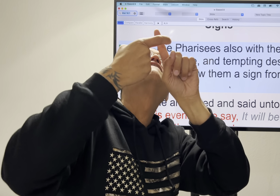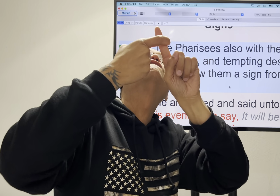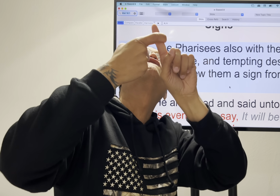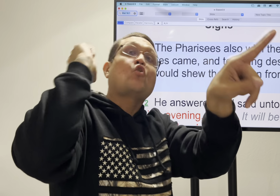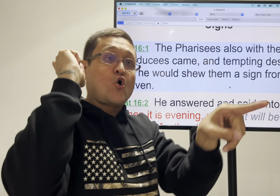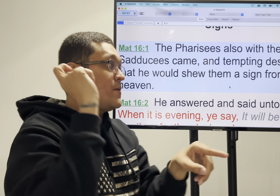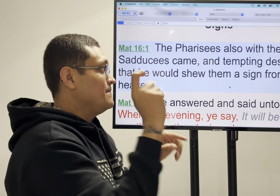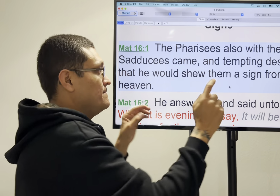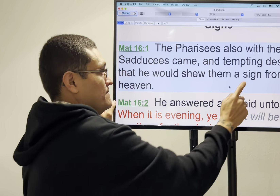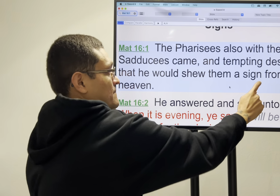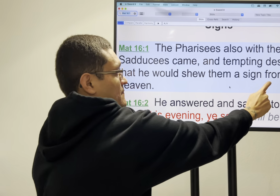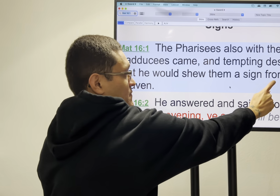heaven.